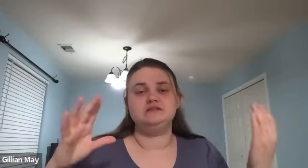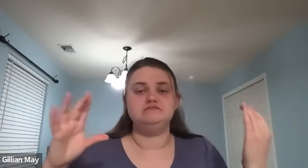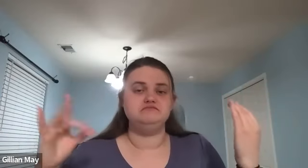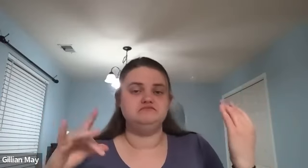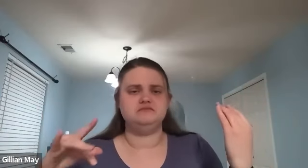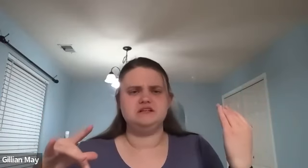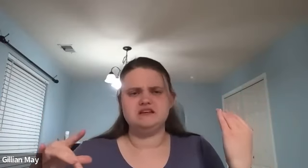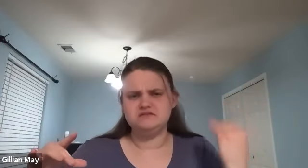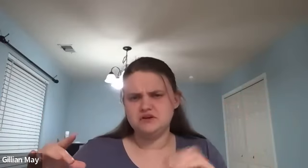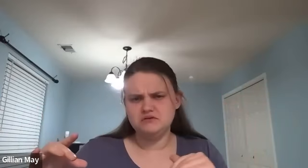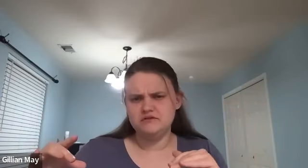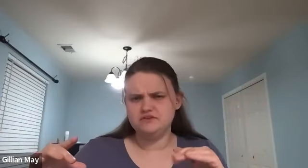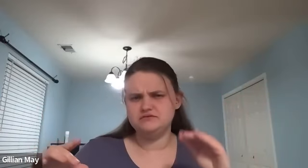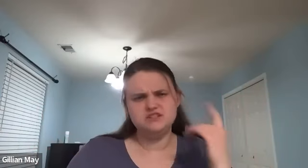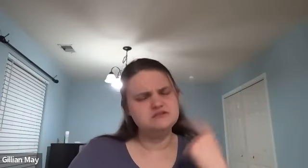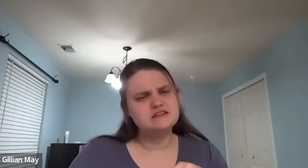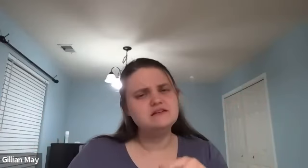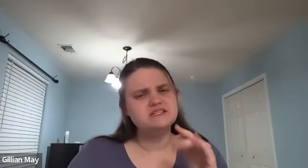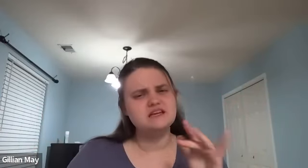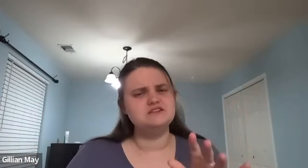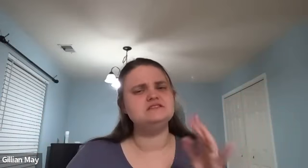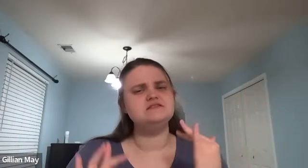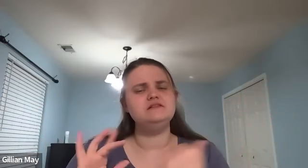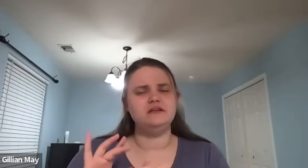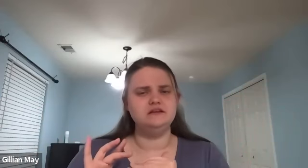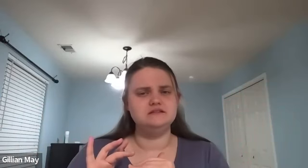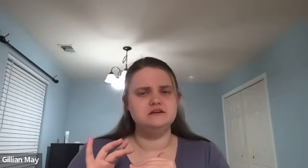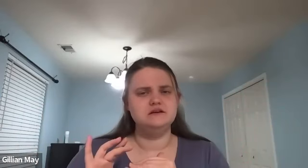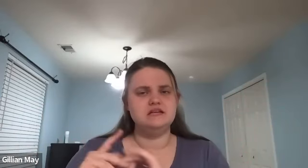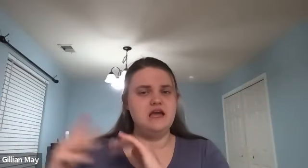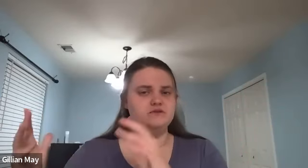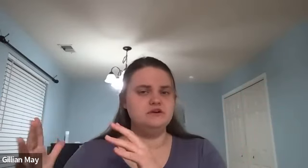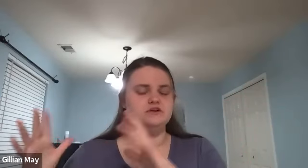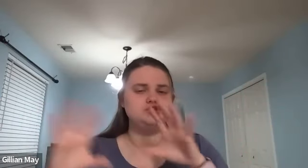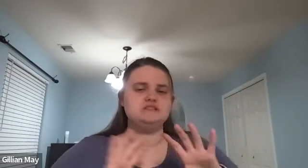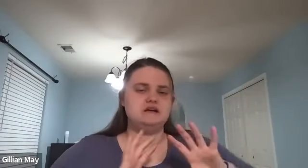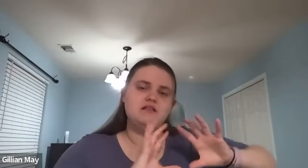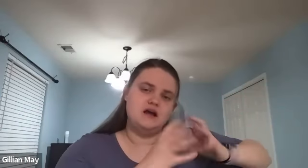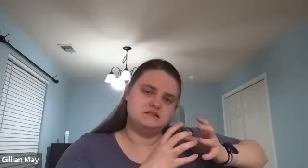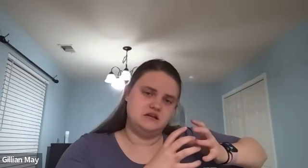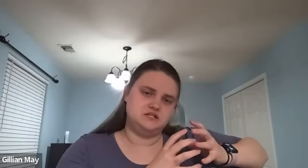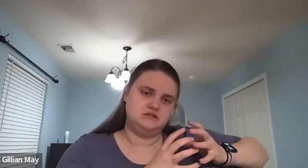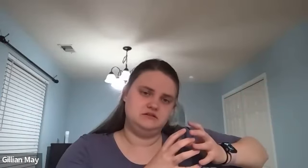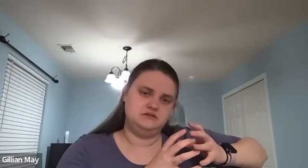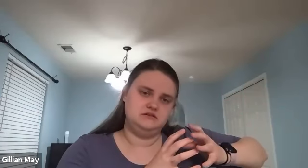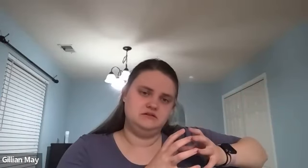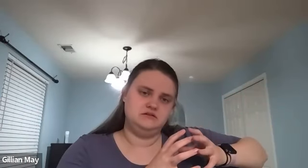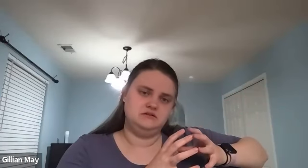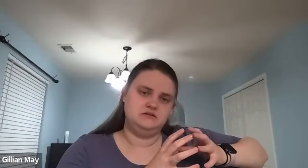can, because I don't know if do you send Miss Katie, do you send the links to everybody or just the class session?